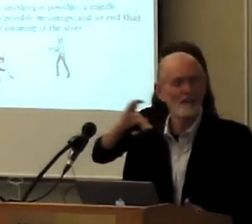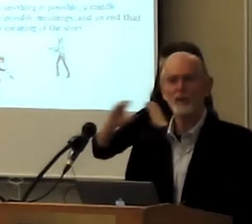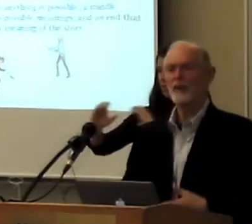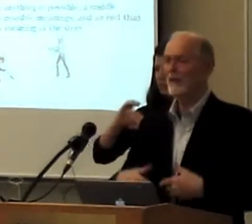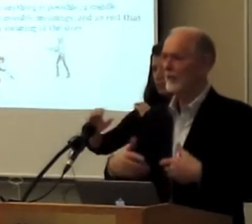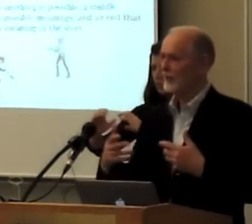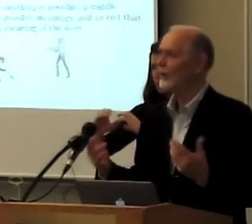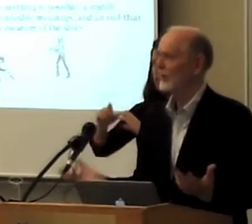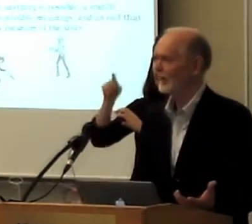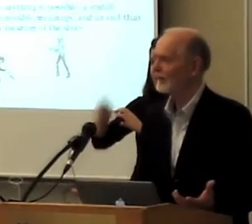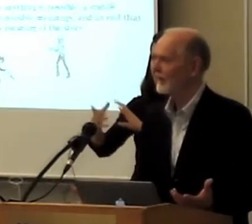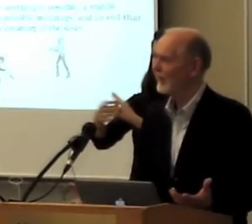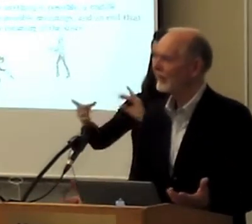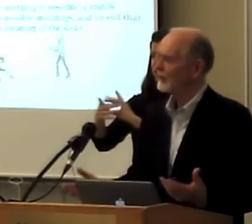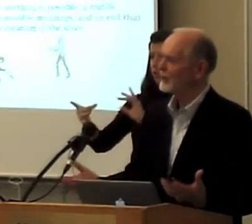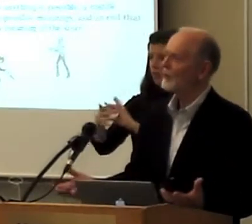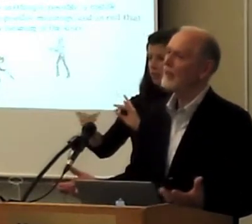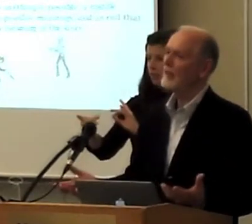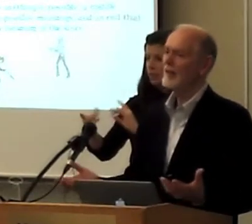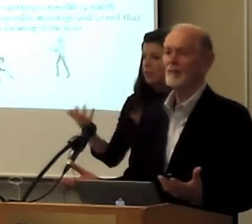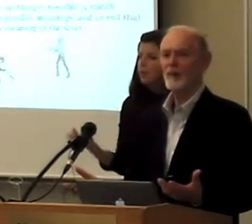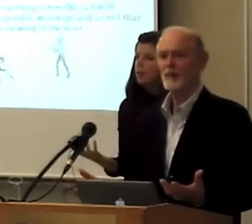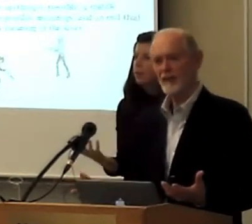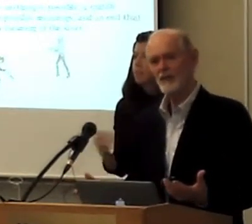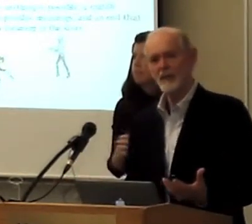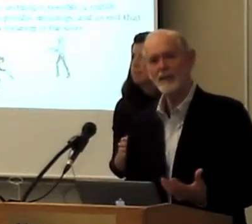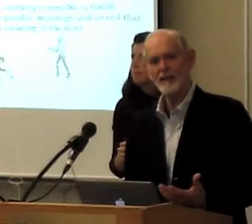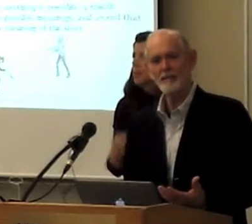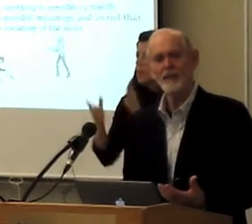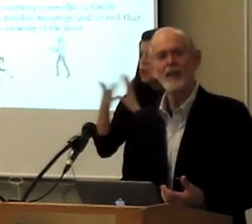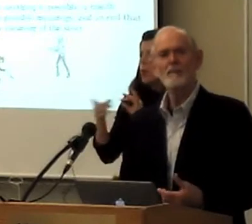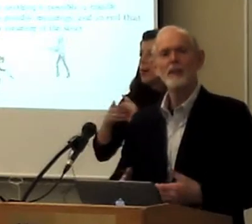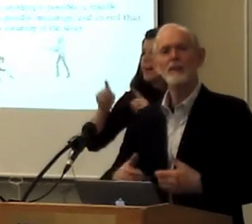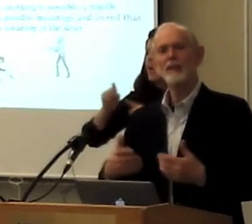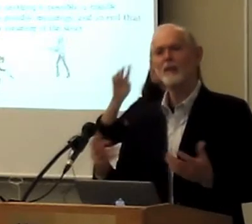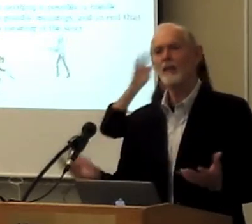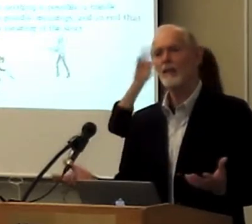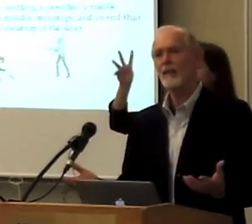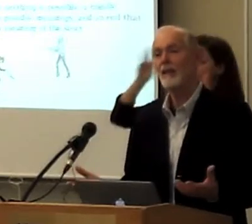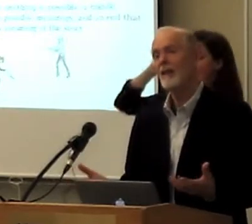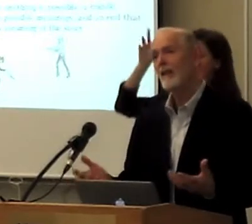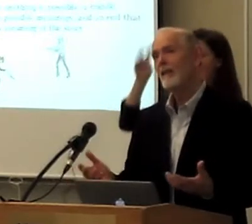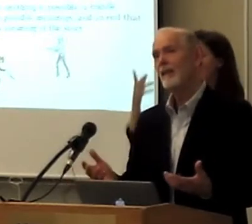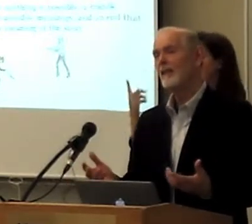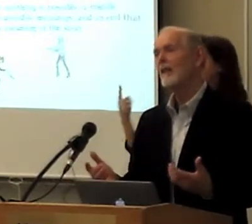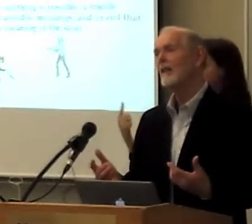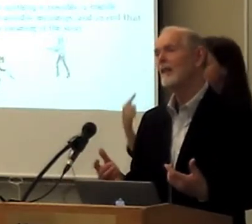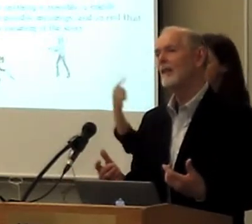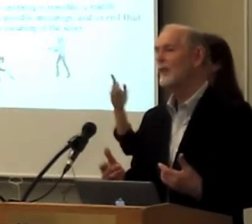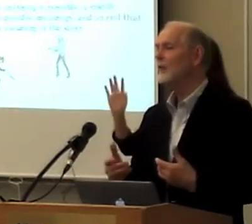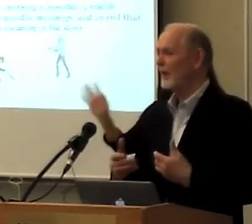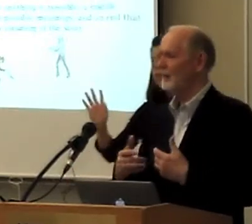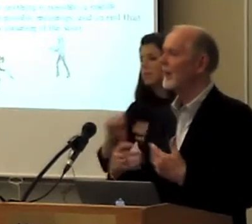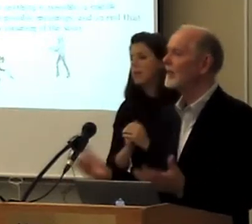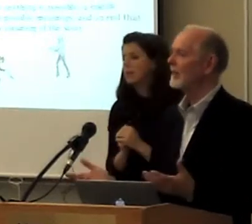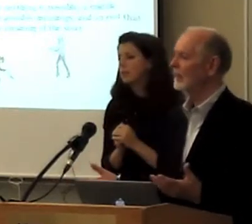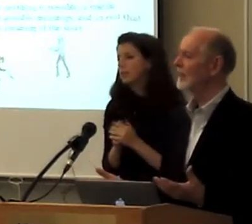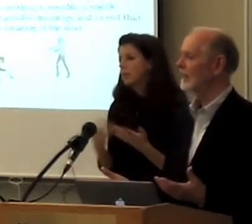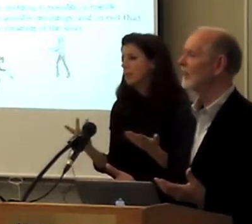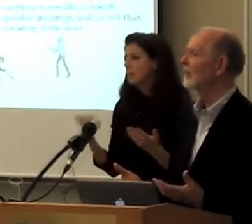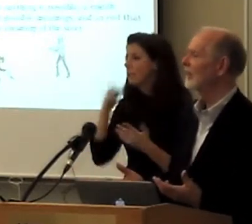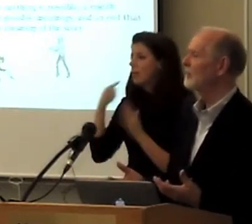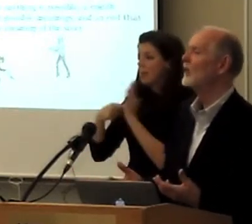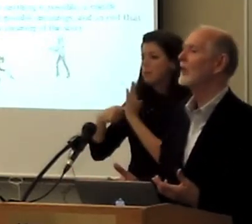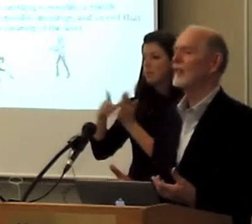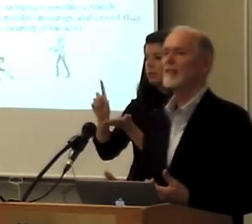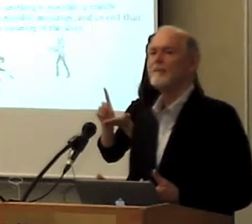need to deploy a story. Now, the story needn't be once upon a time, but if you think the way the newspaper editor